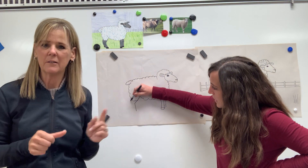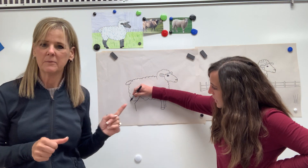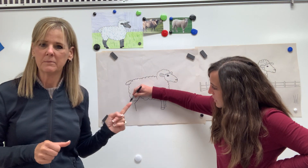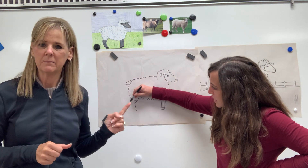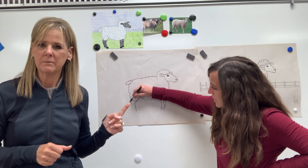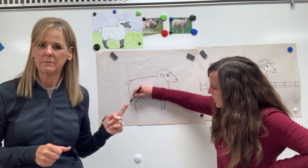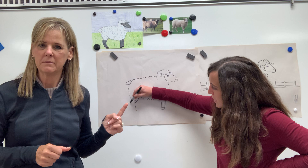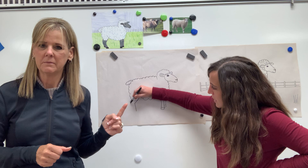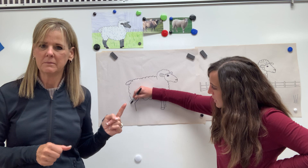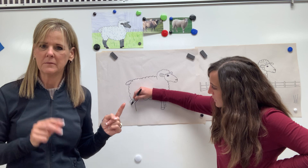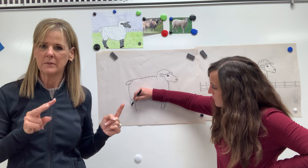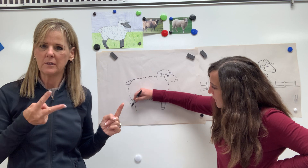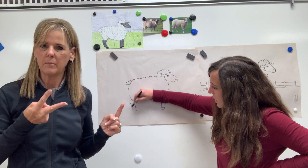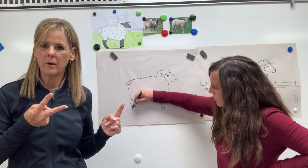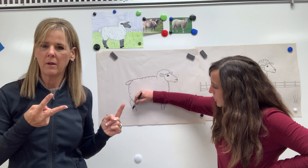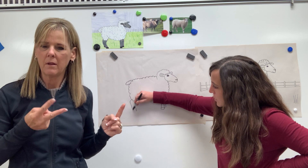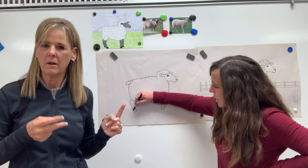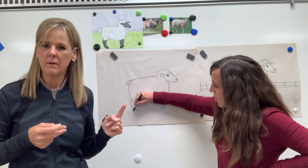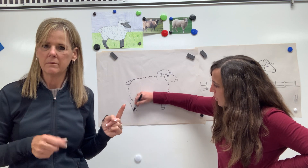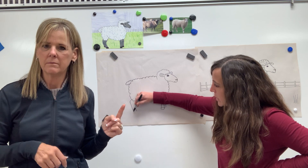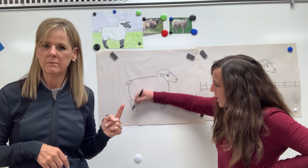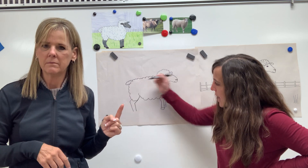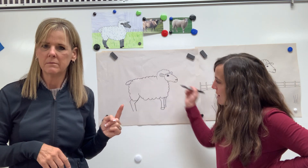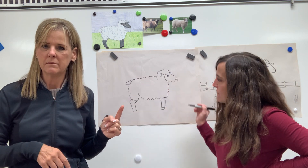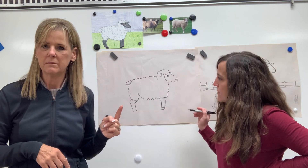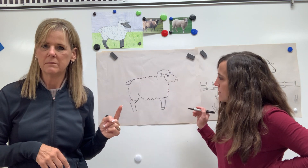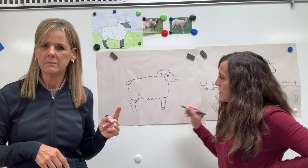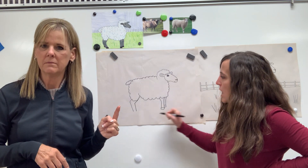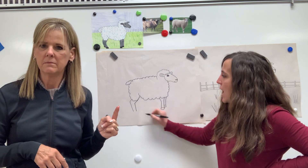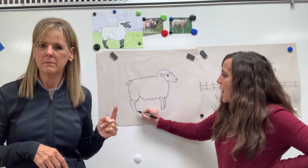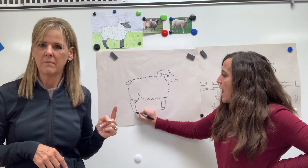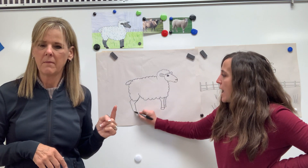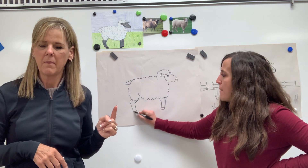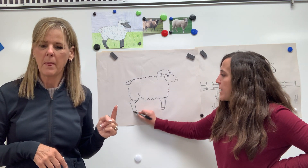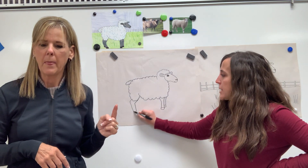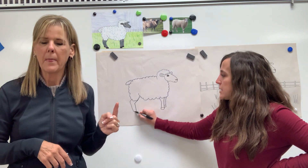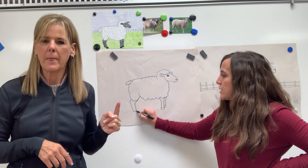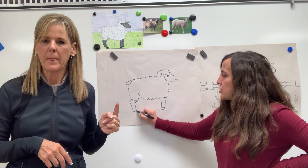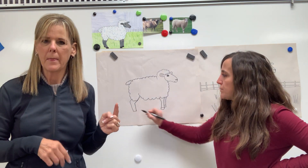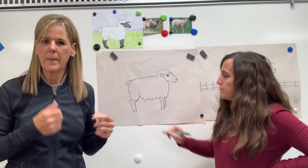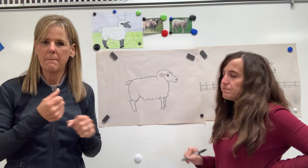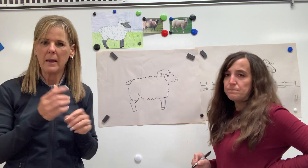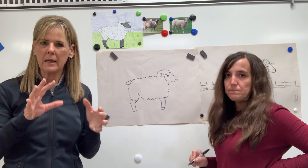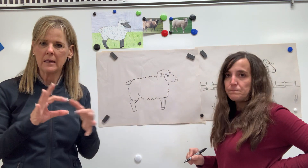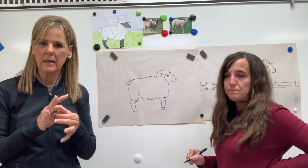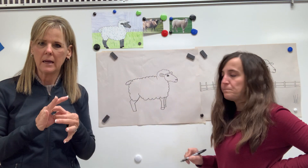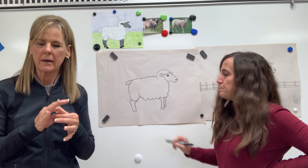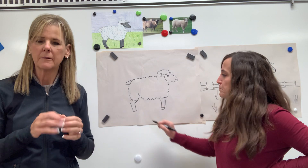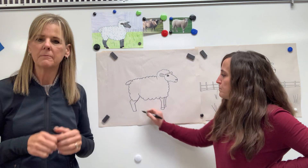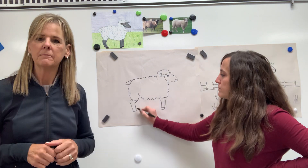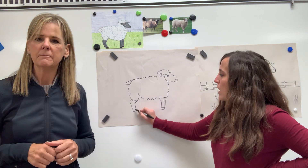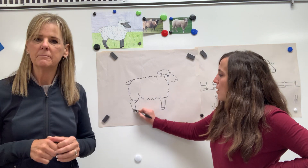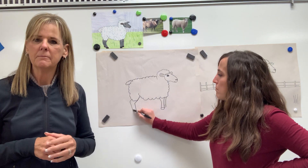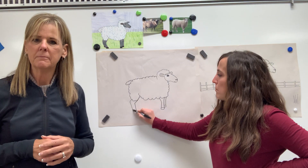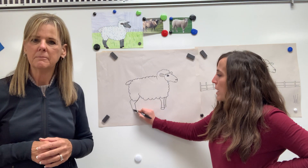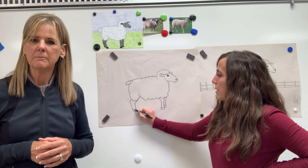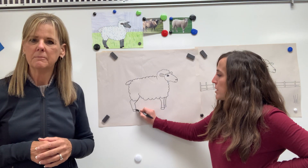it, following what I already have, and make it touch. Up, add my